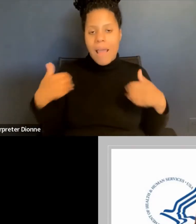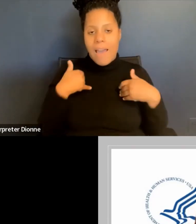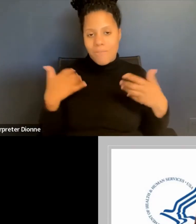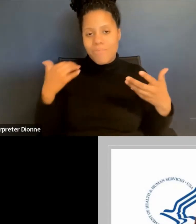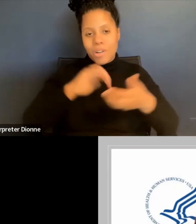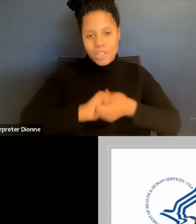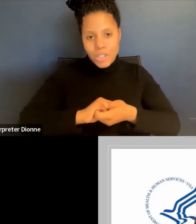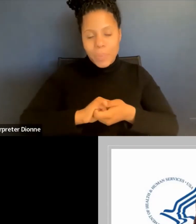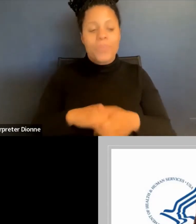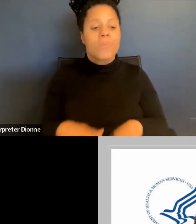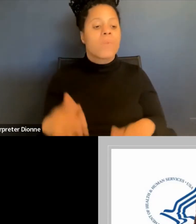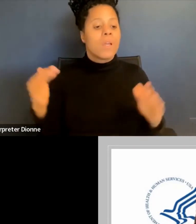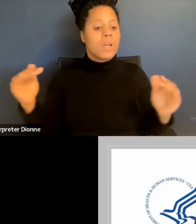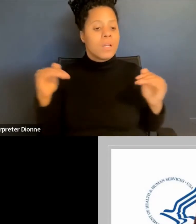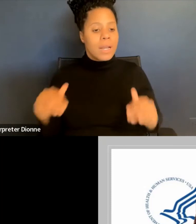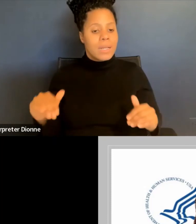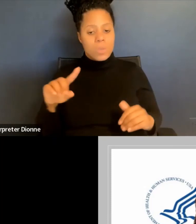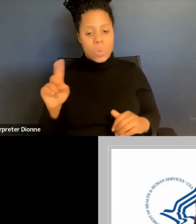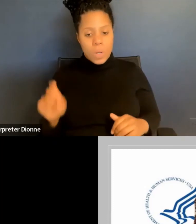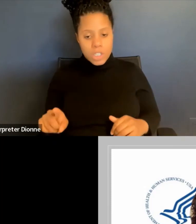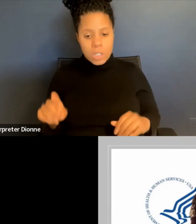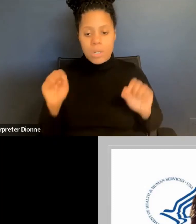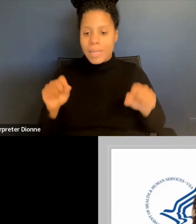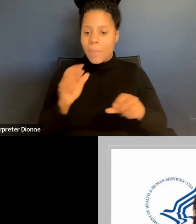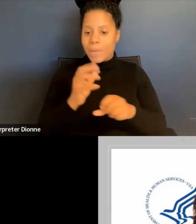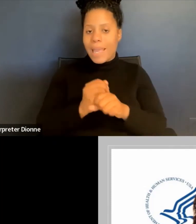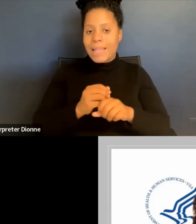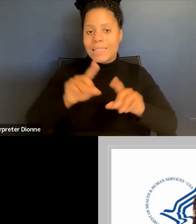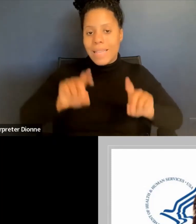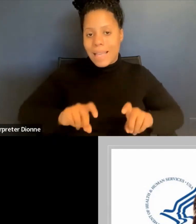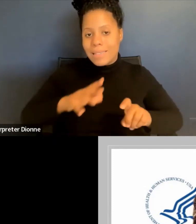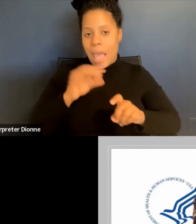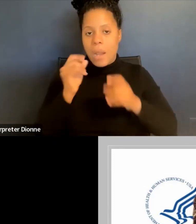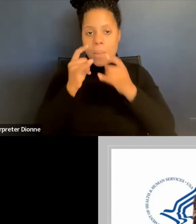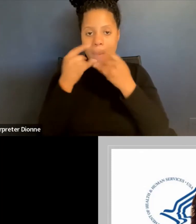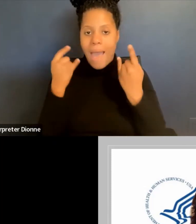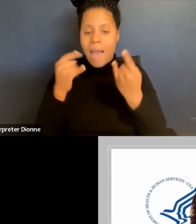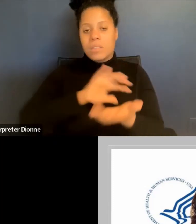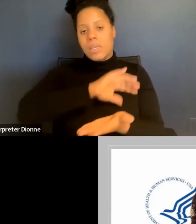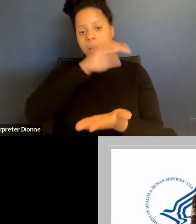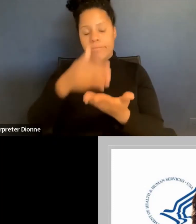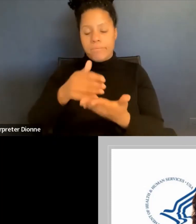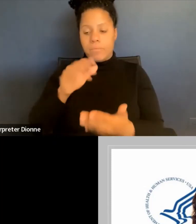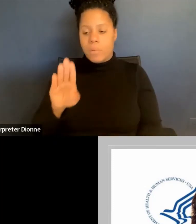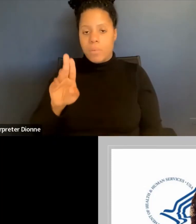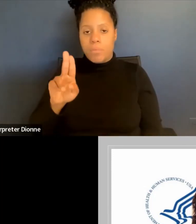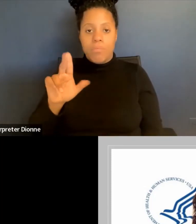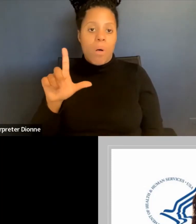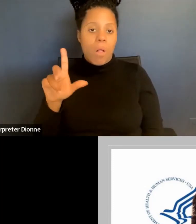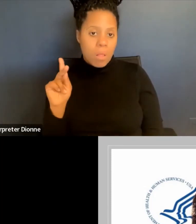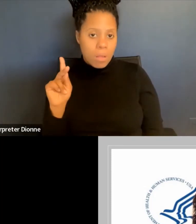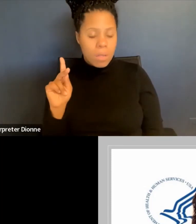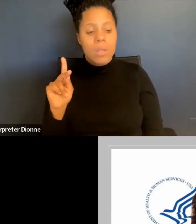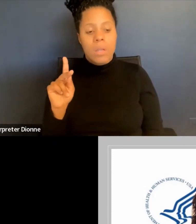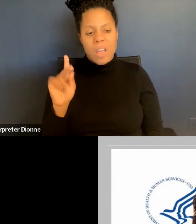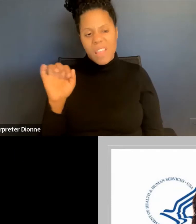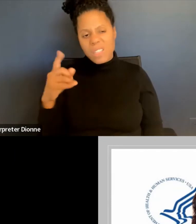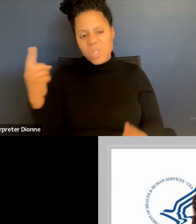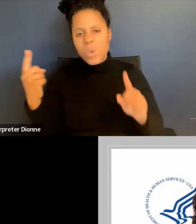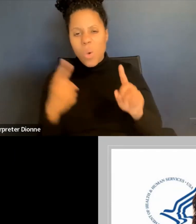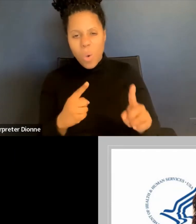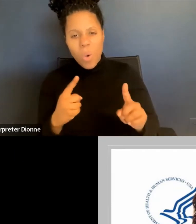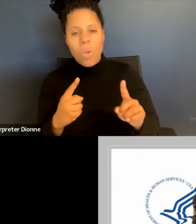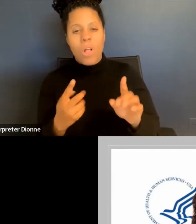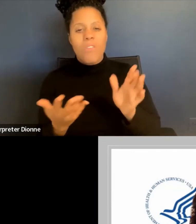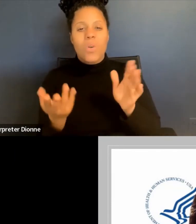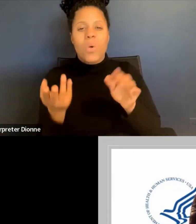next question. Can we get tests and masks in bulk from these clinics? I think that is the goal. So, not just to get a pack of